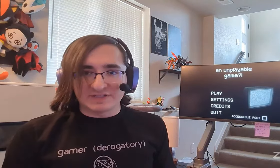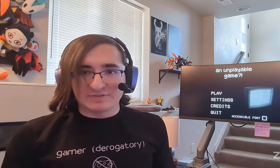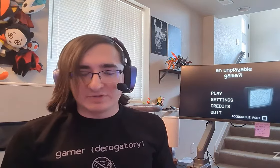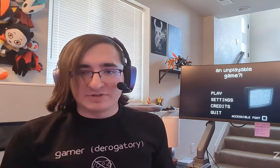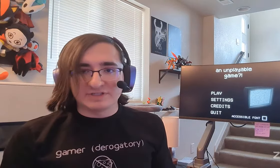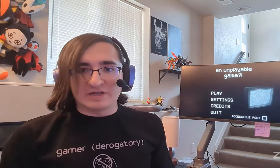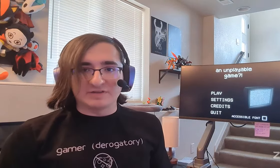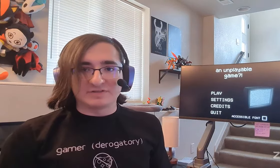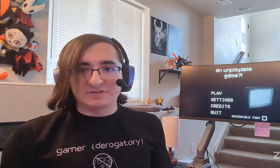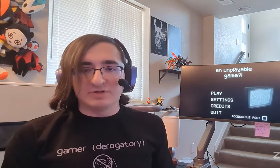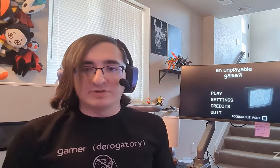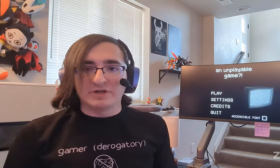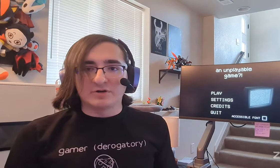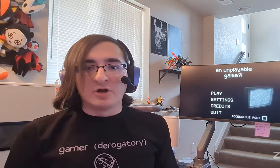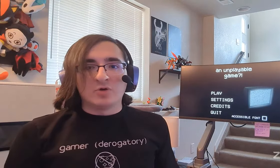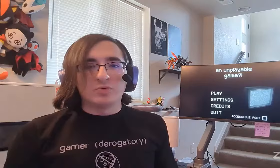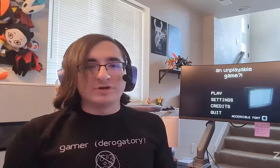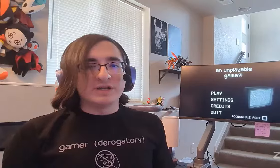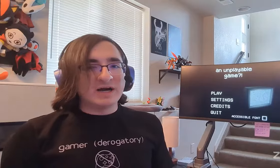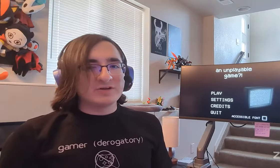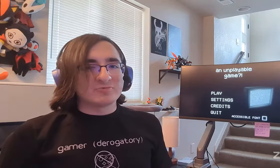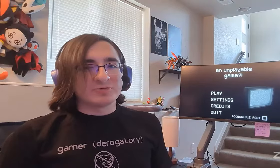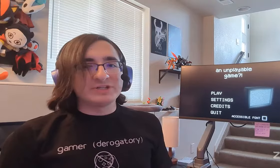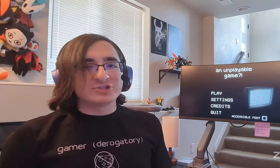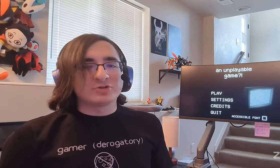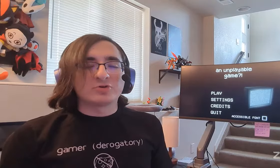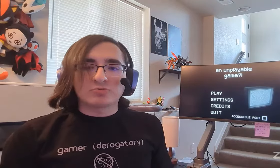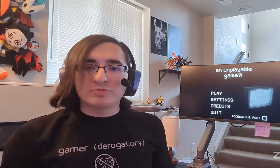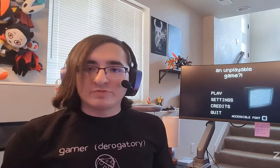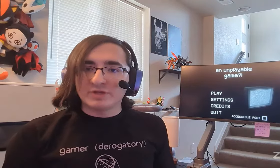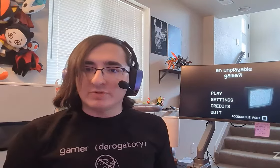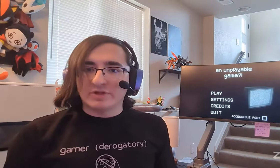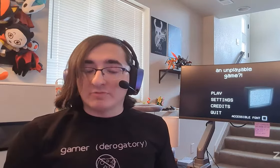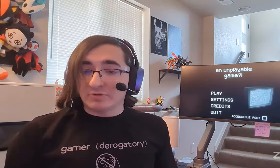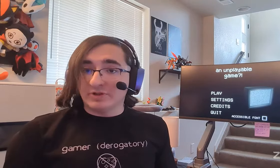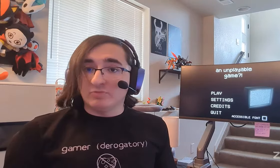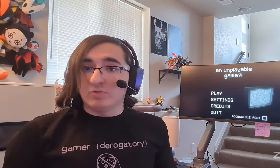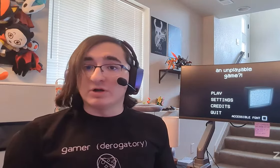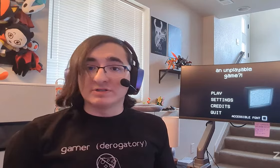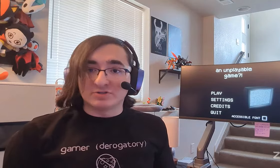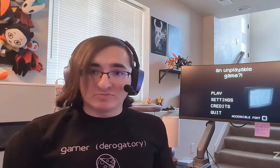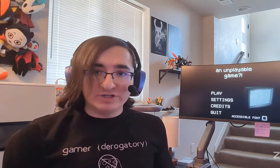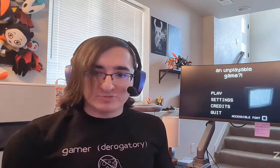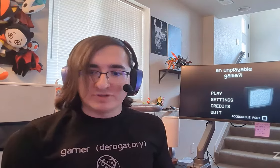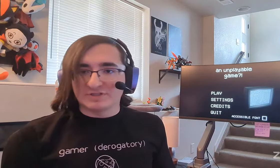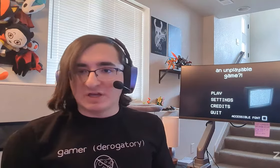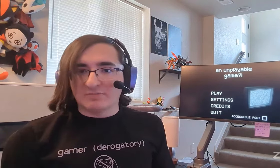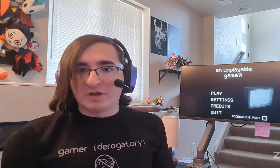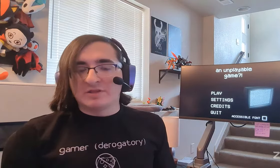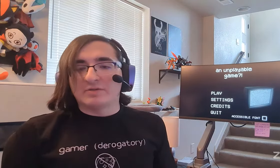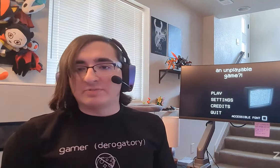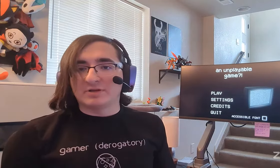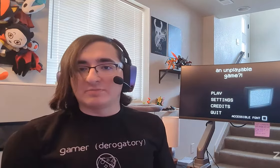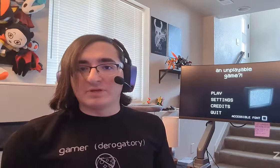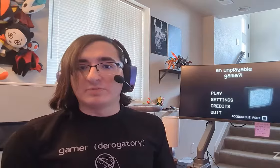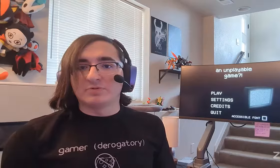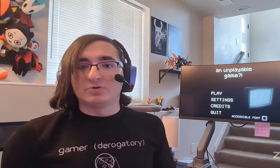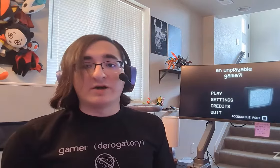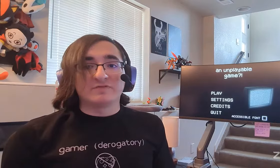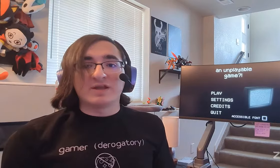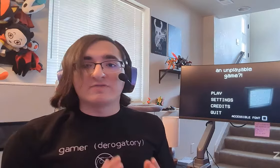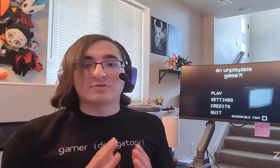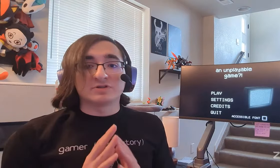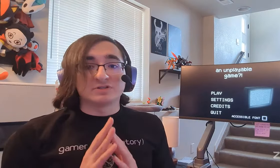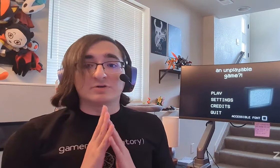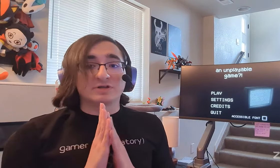straightforward accessibility settings simulator would not reach the group of people that I really wanted to reach with this game. That being people